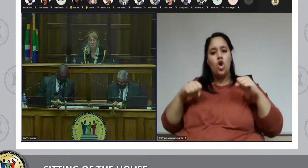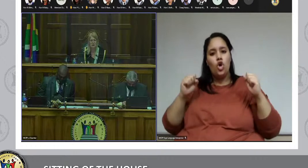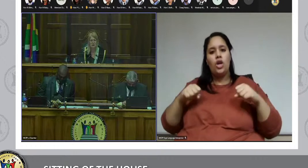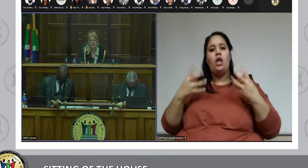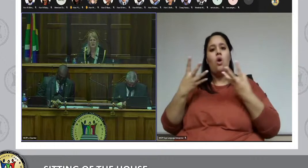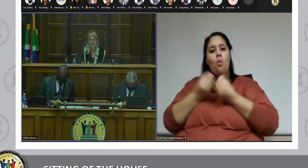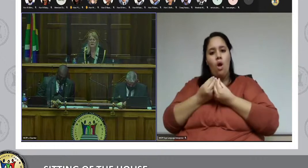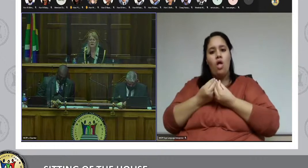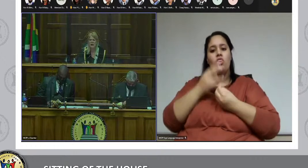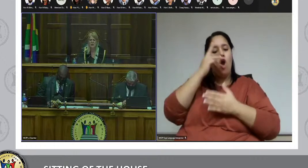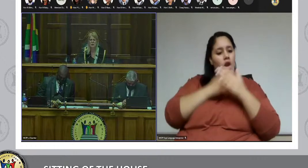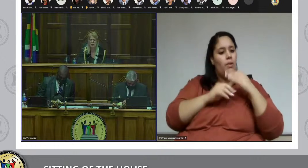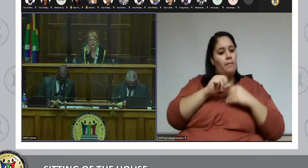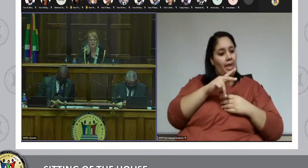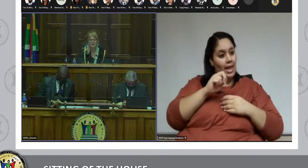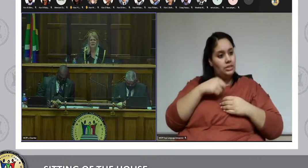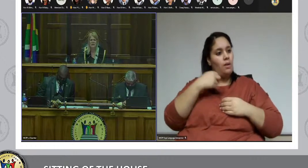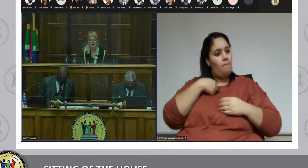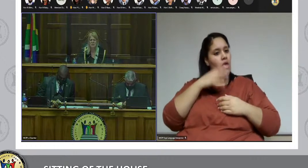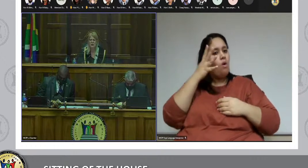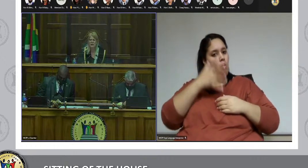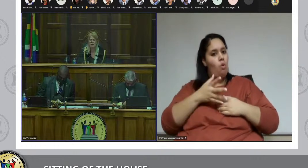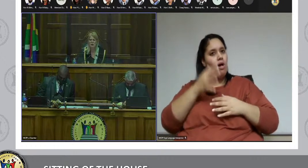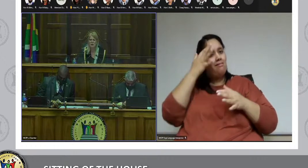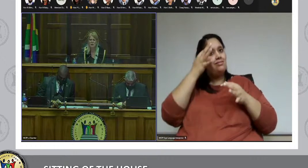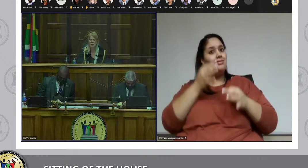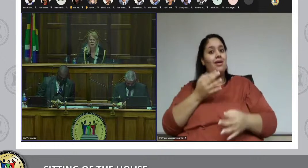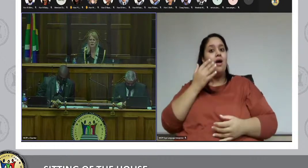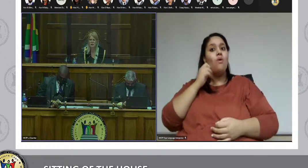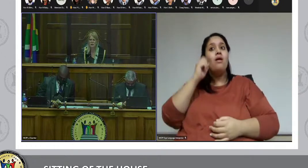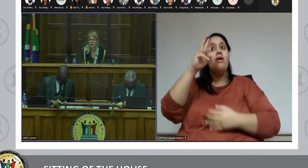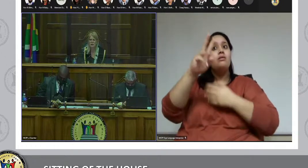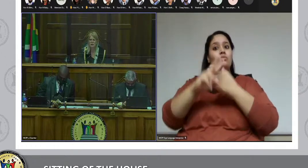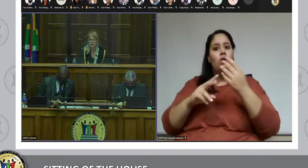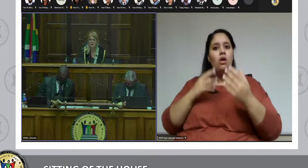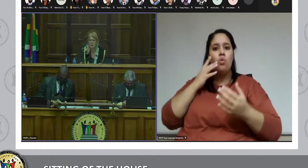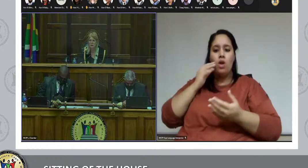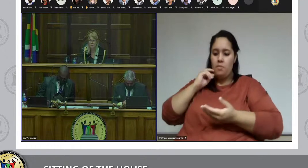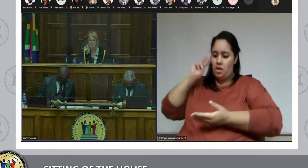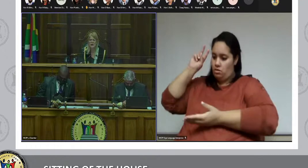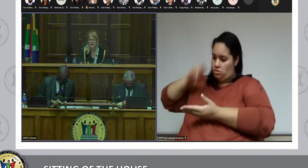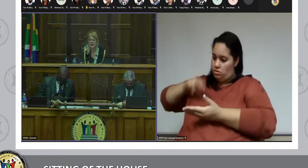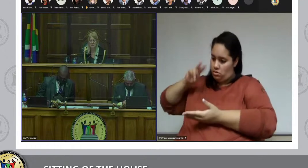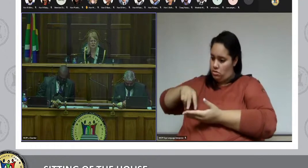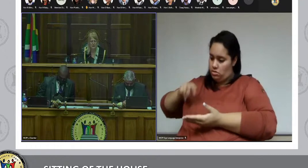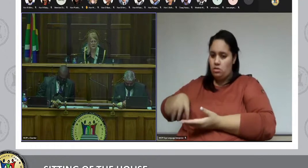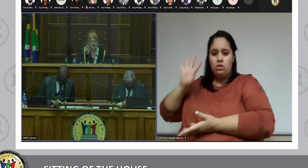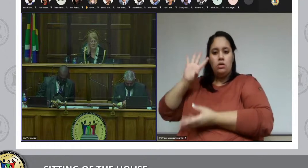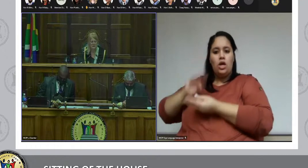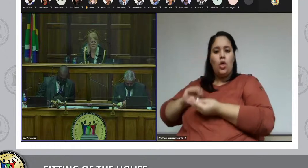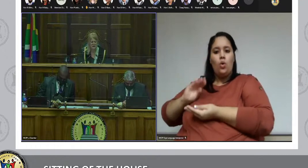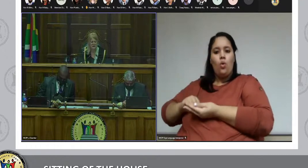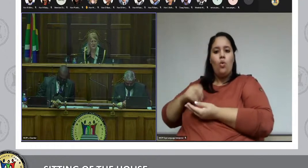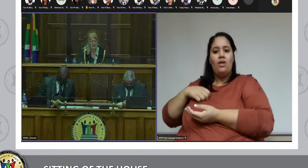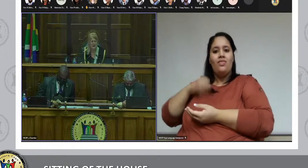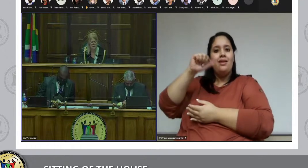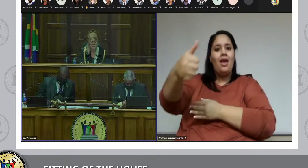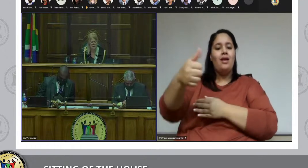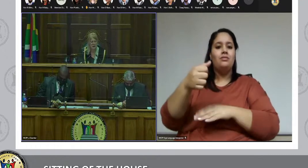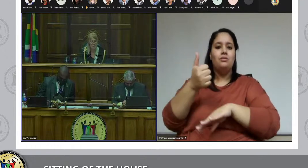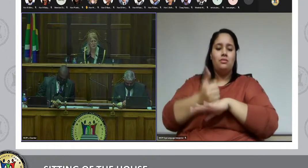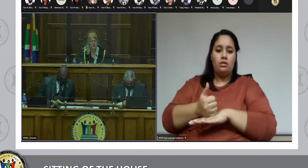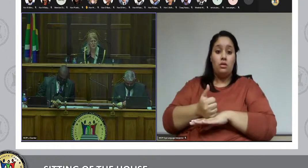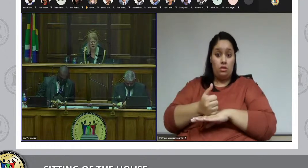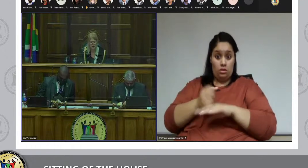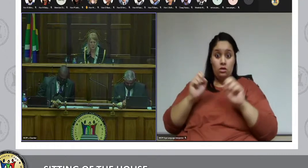Honourable Mackenzie that I will make a decision based on this on the actual motion at the next sitting. If